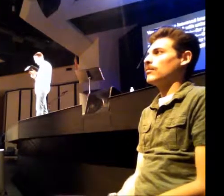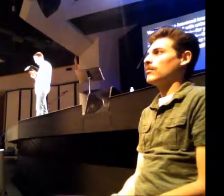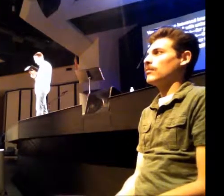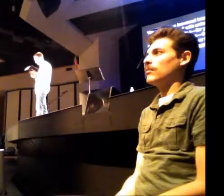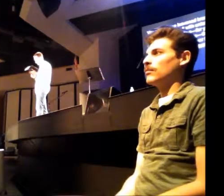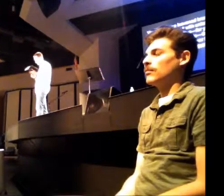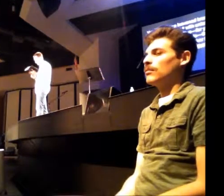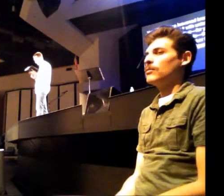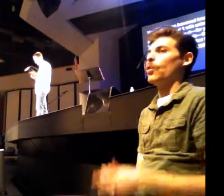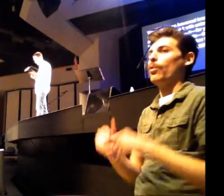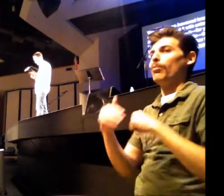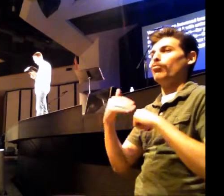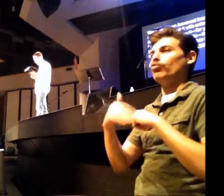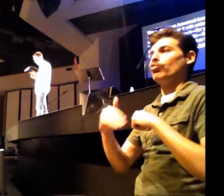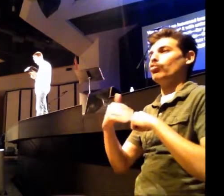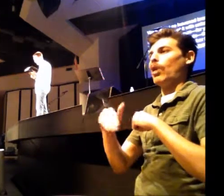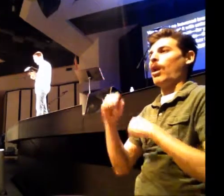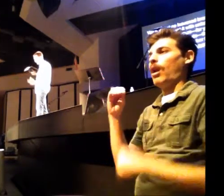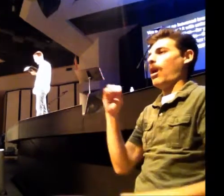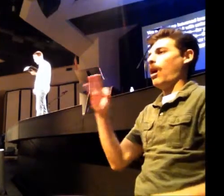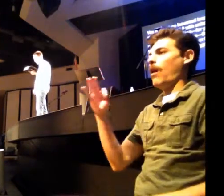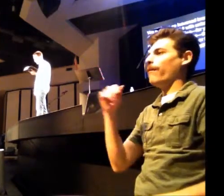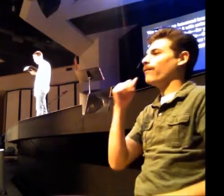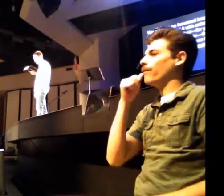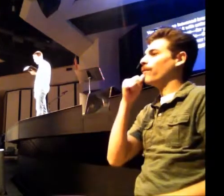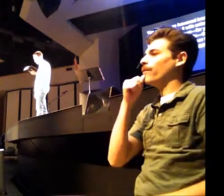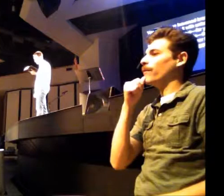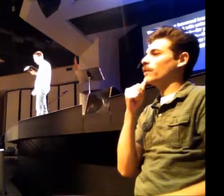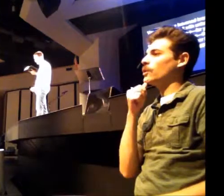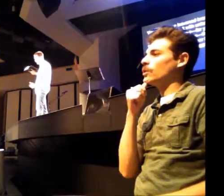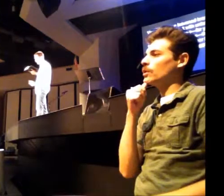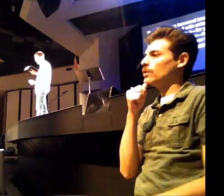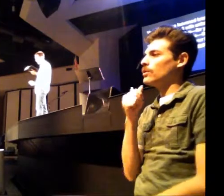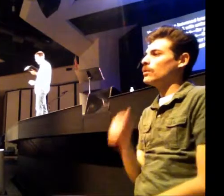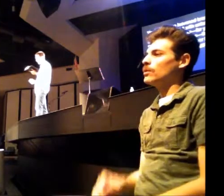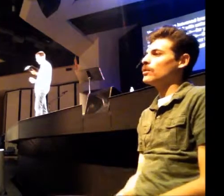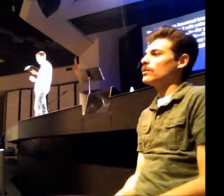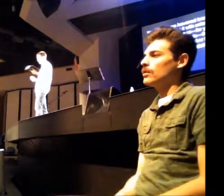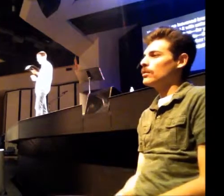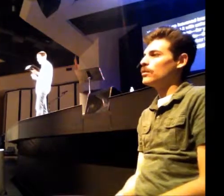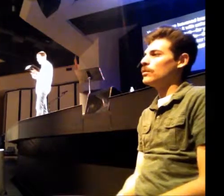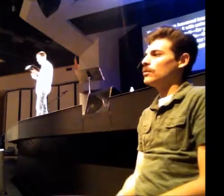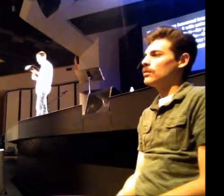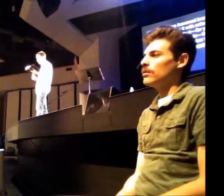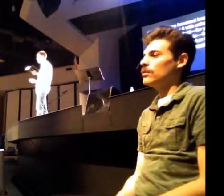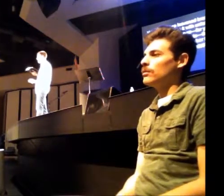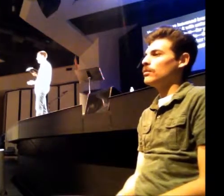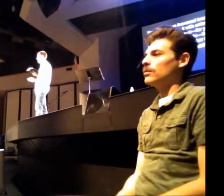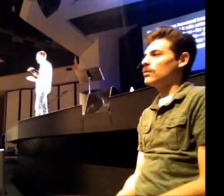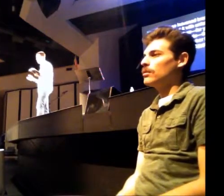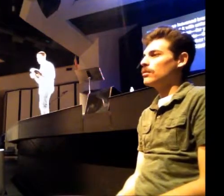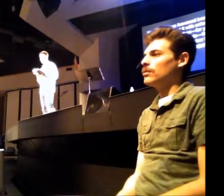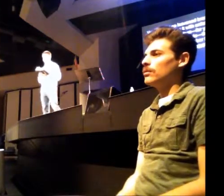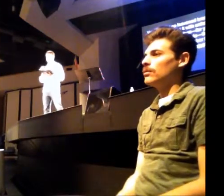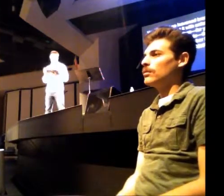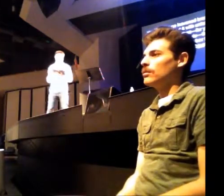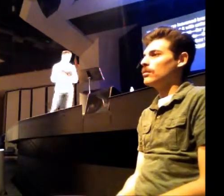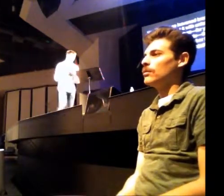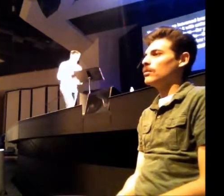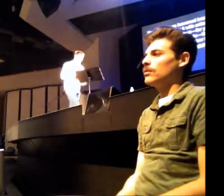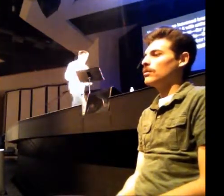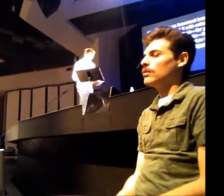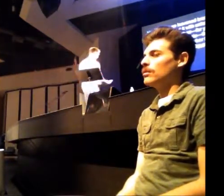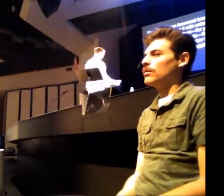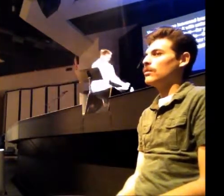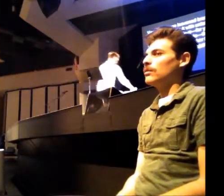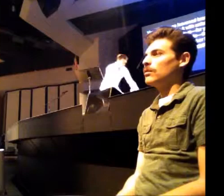of affliction. For you came out of the land of Egypt in haste, that all the days of your life you remember the day when you came out of the land of